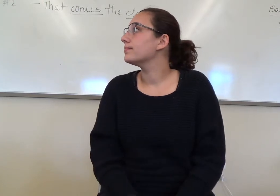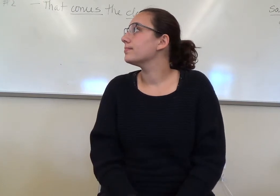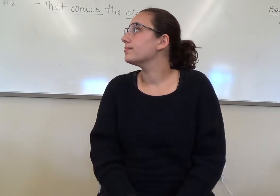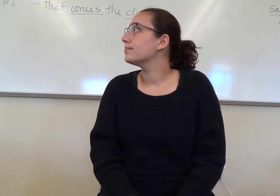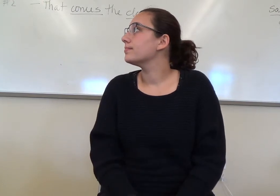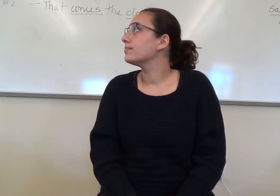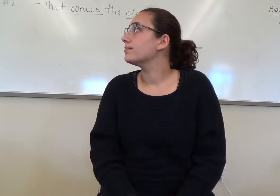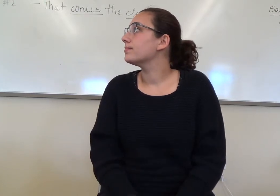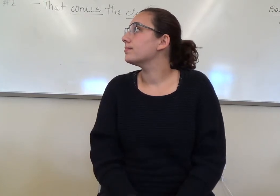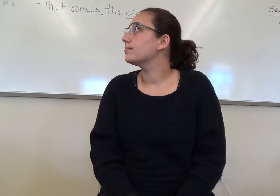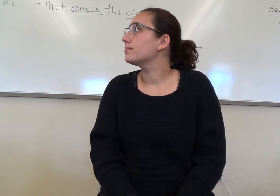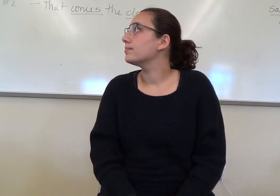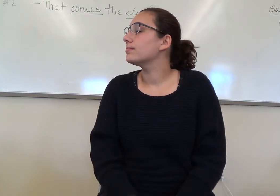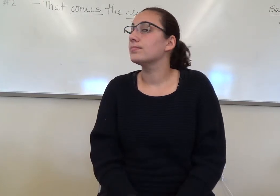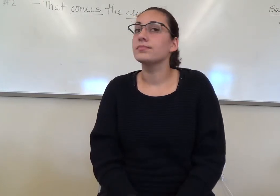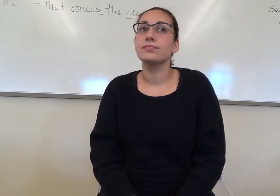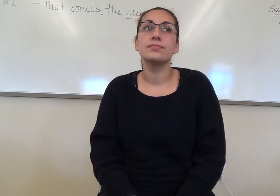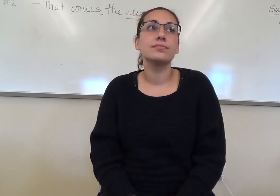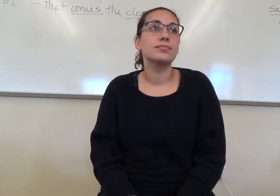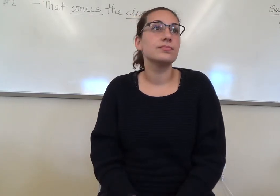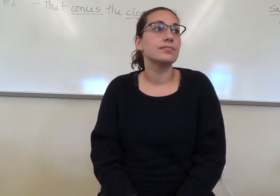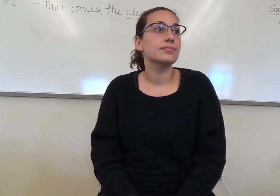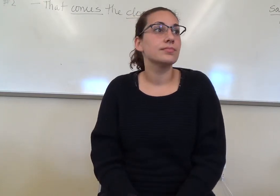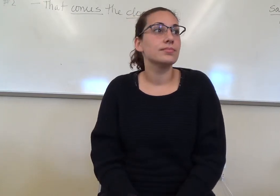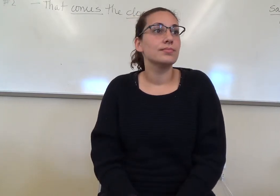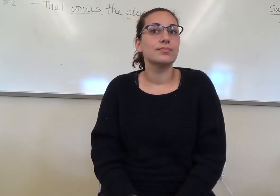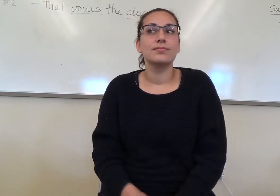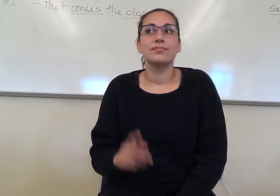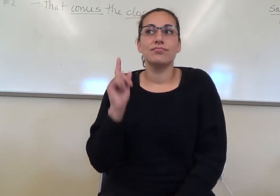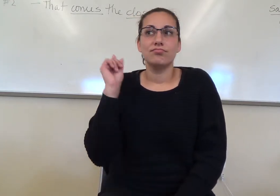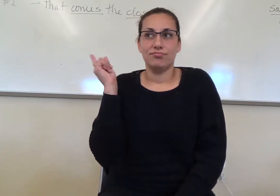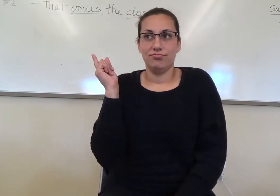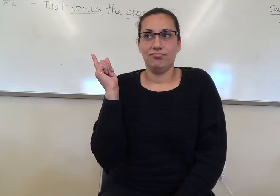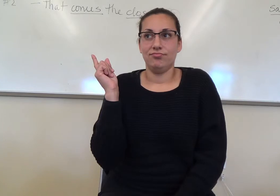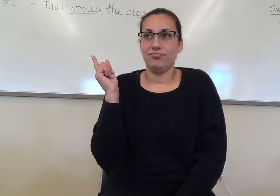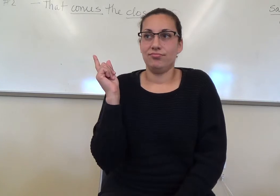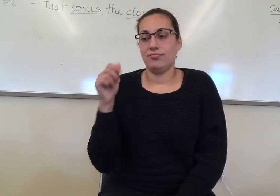Okay, now, what about this one? This is another, yeah,